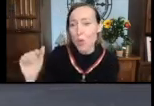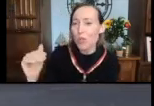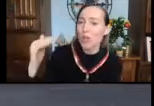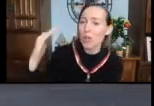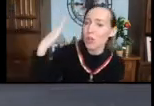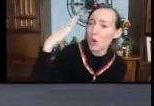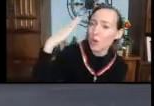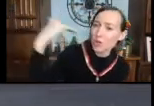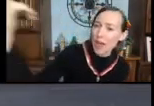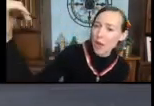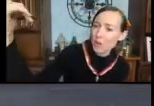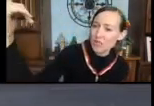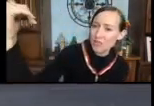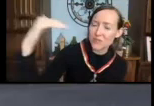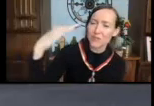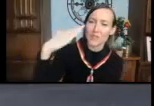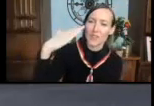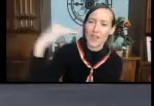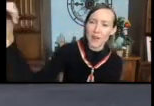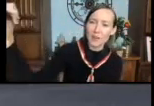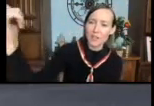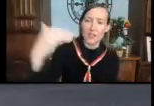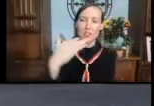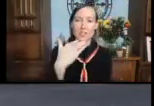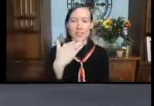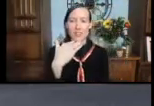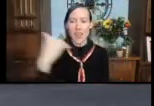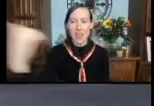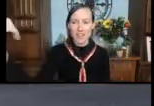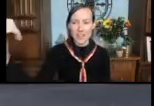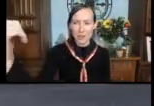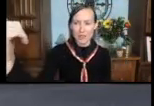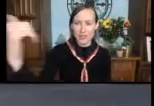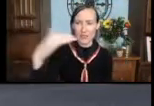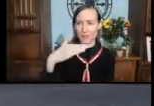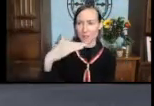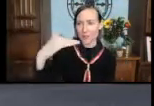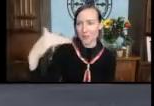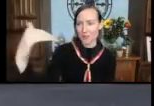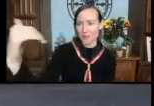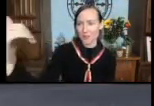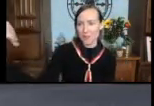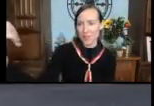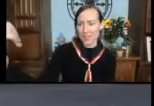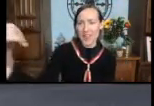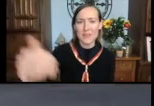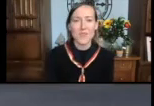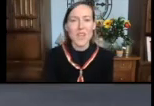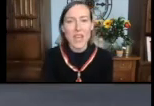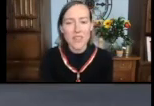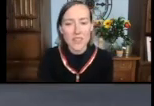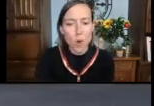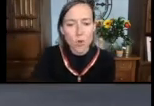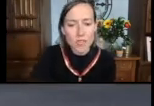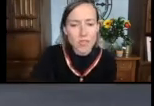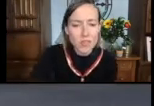whole song on your own. So out, you're just taking your hand out like that. And